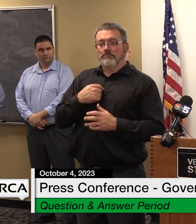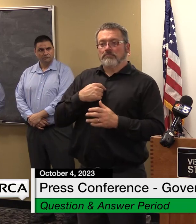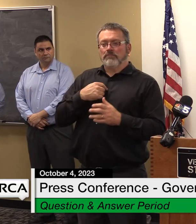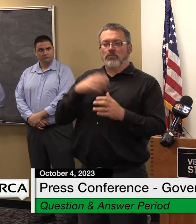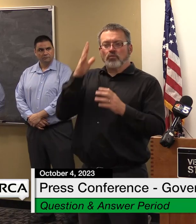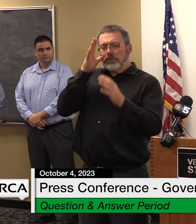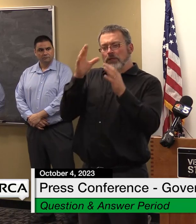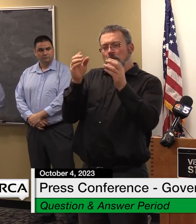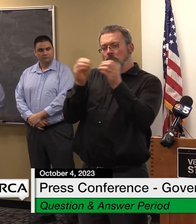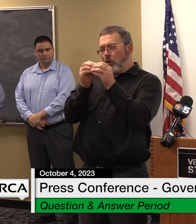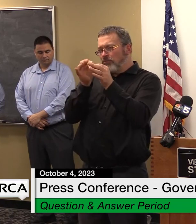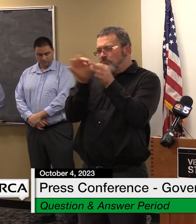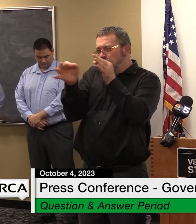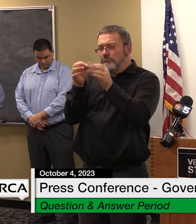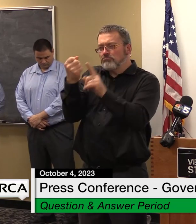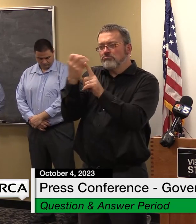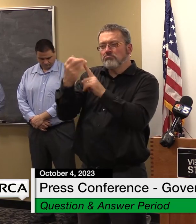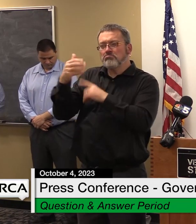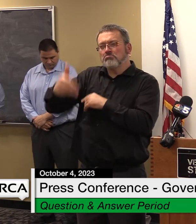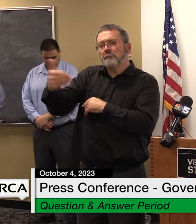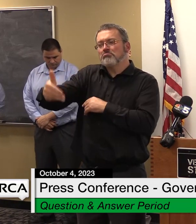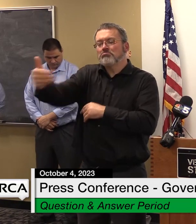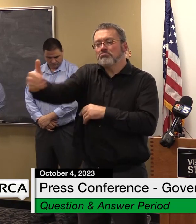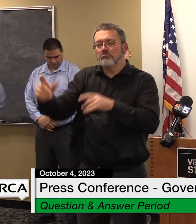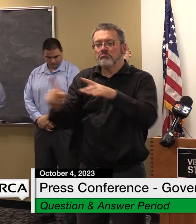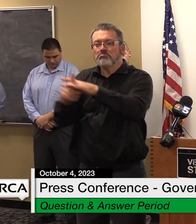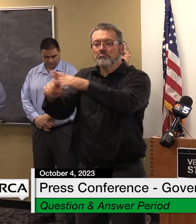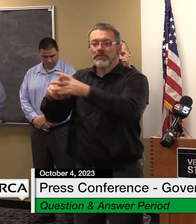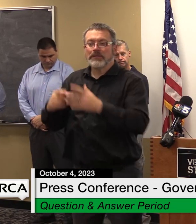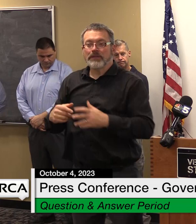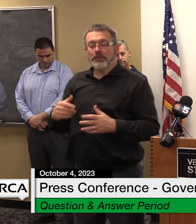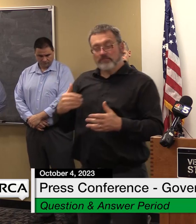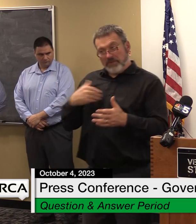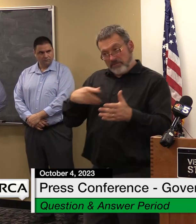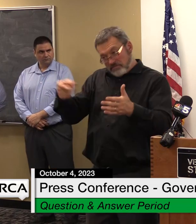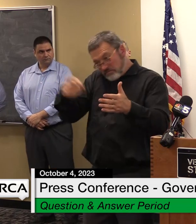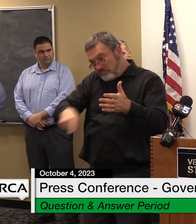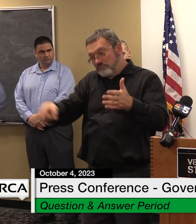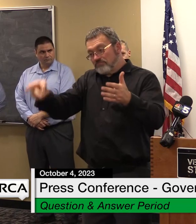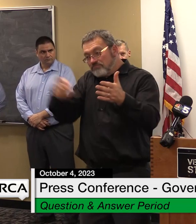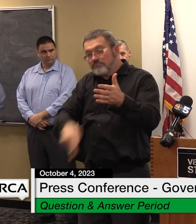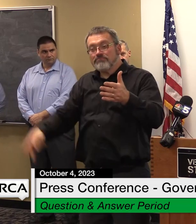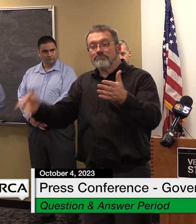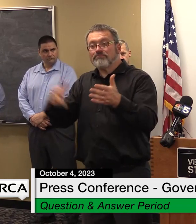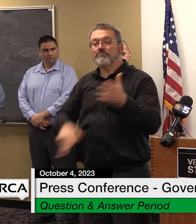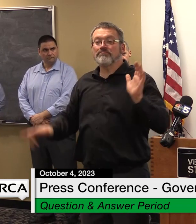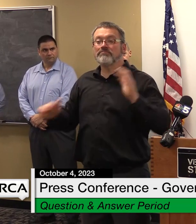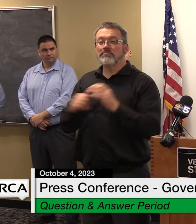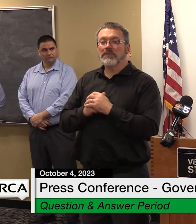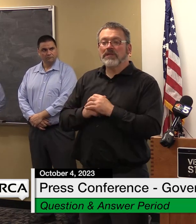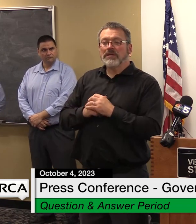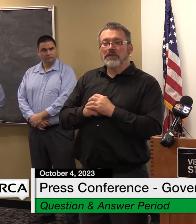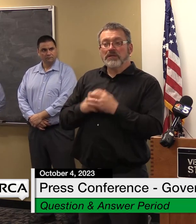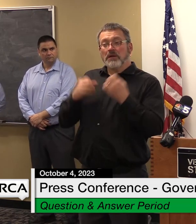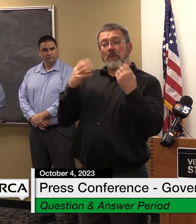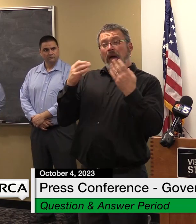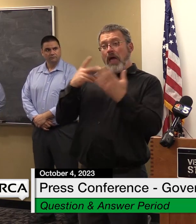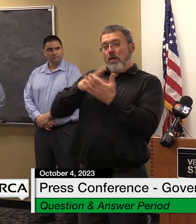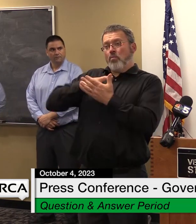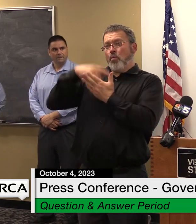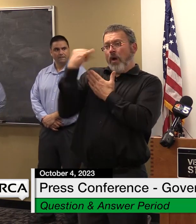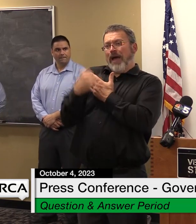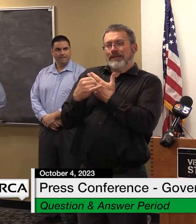more as time goes on in the next few weeks, but there are still a lot of projects that could use the help